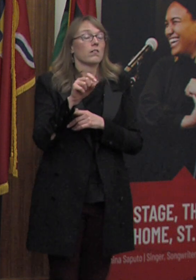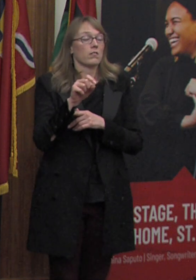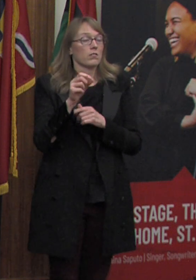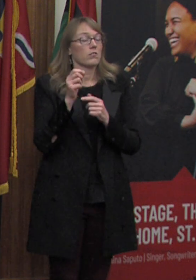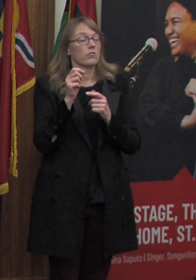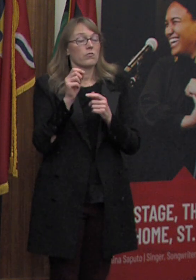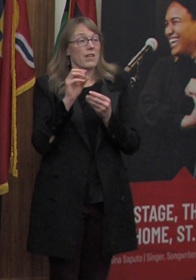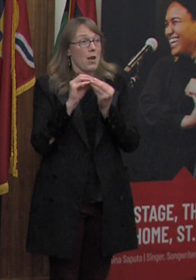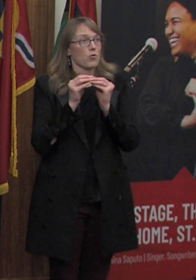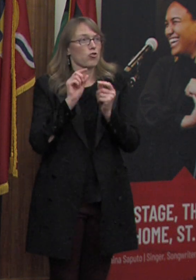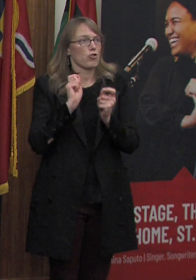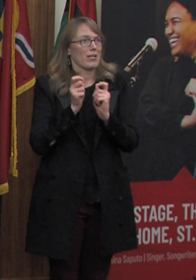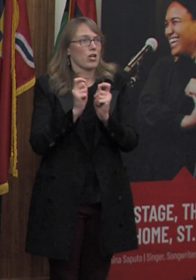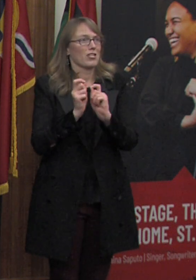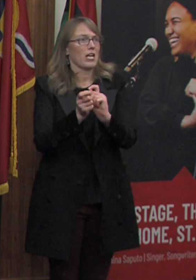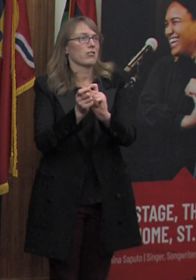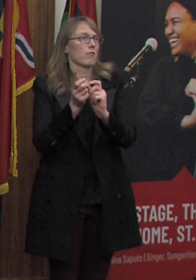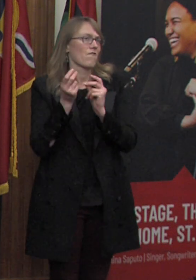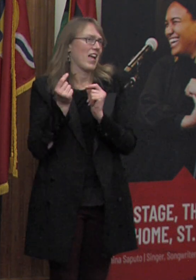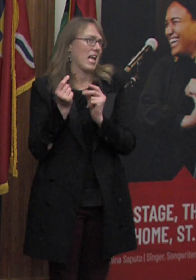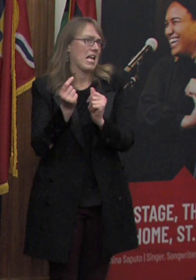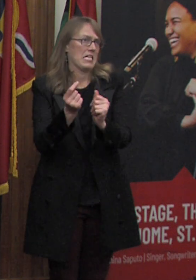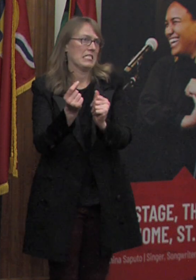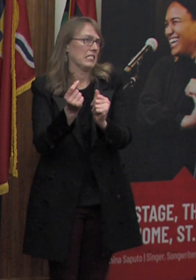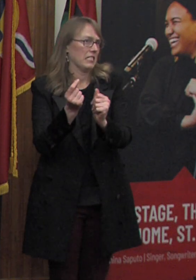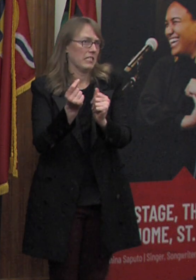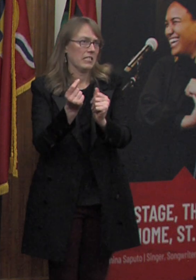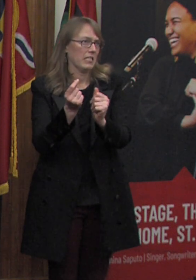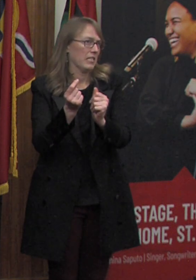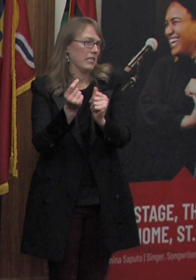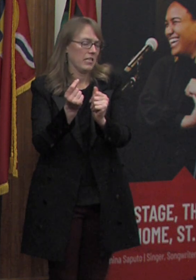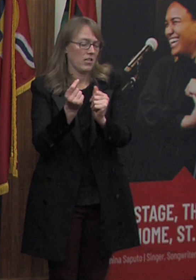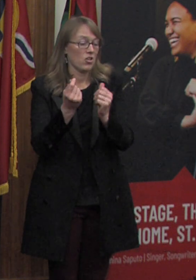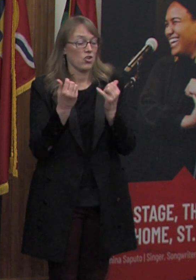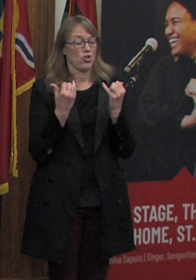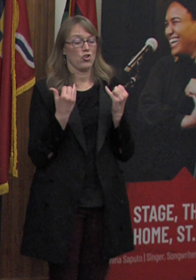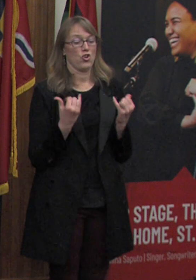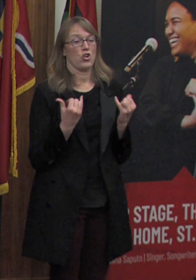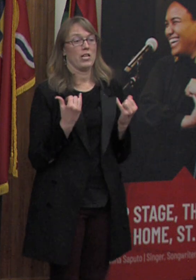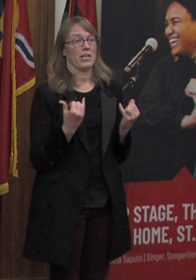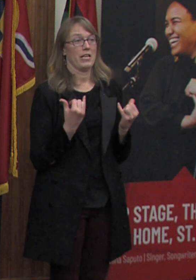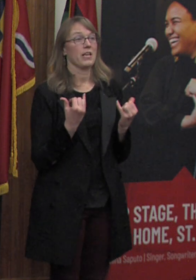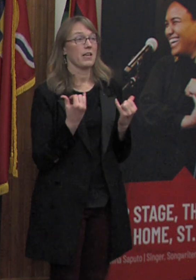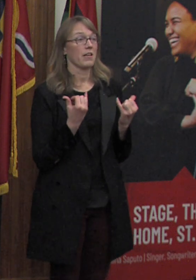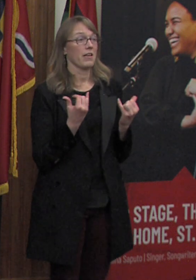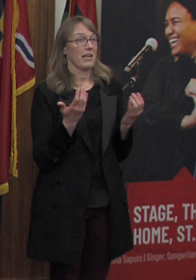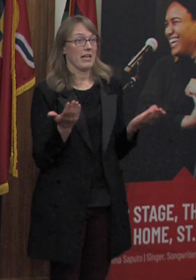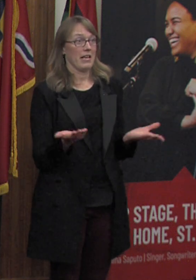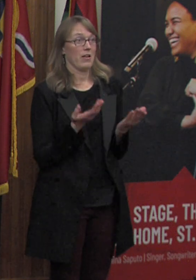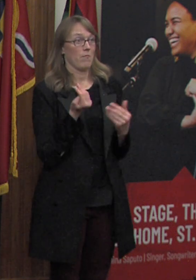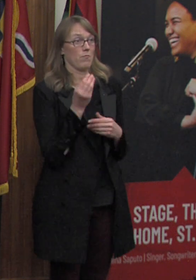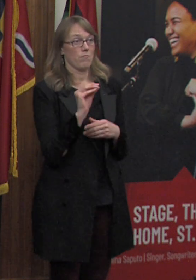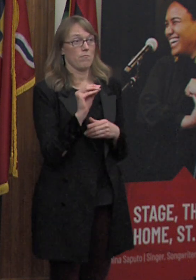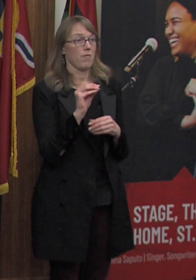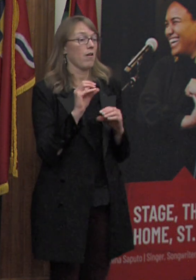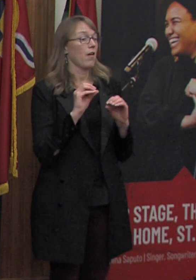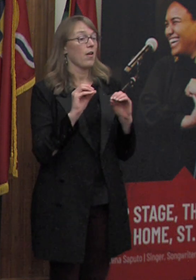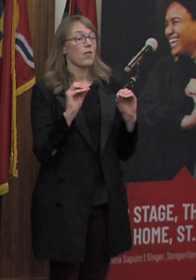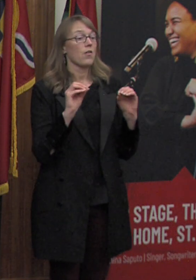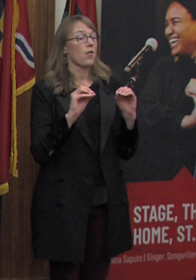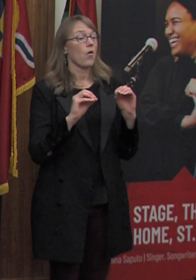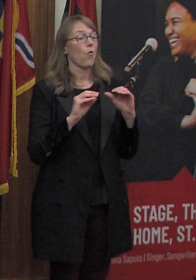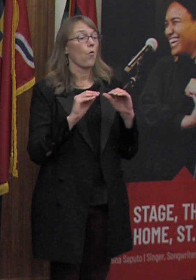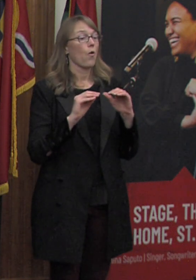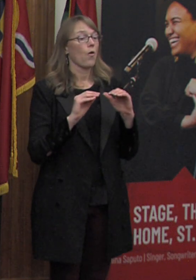In Missouri today, at this minute, what we are saying is no more than 50 people in